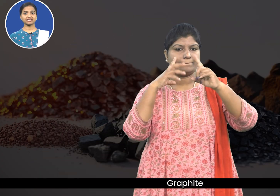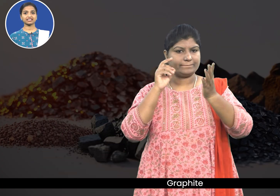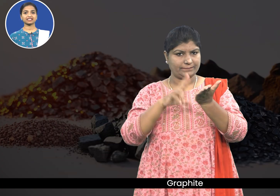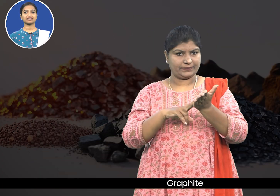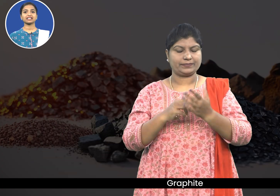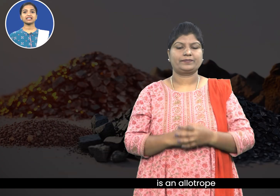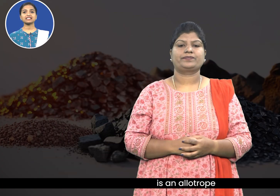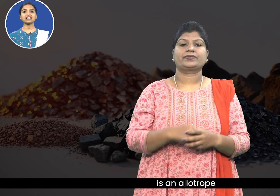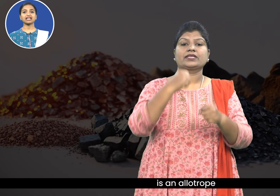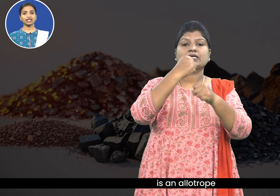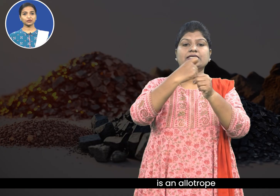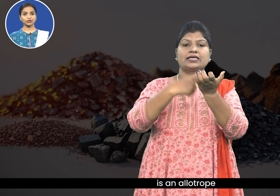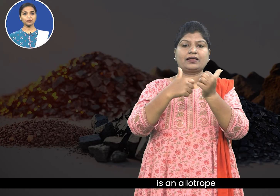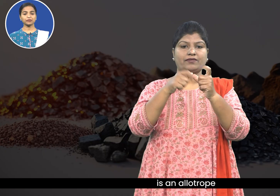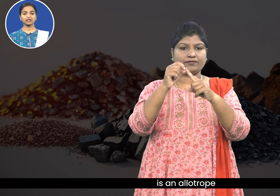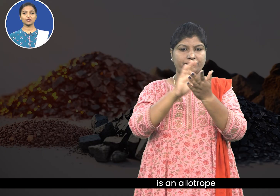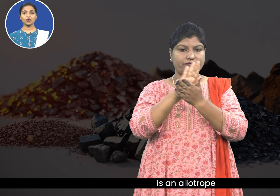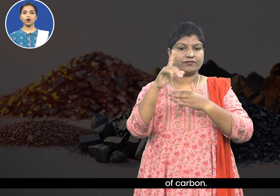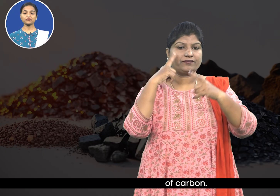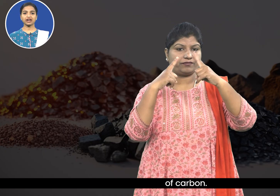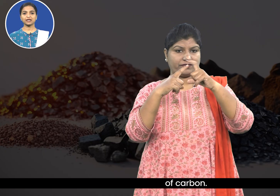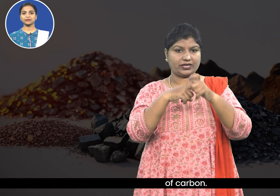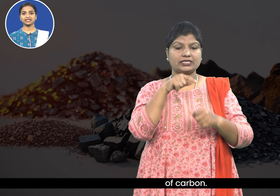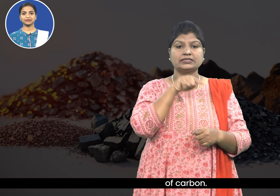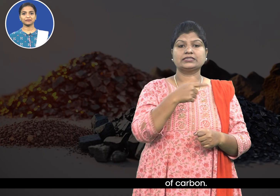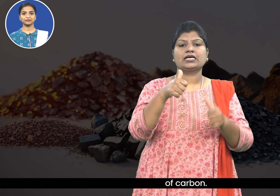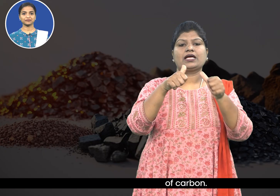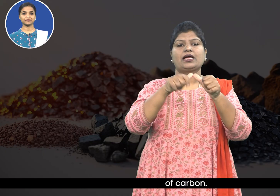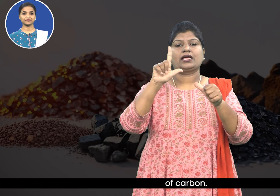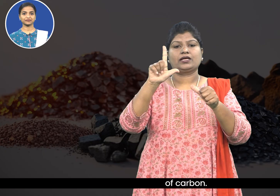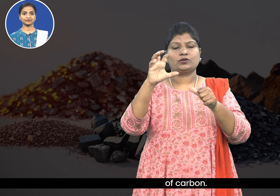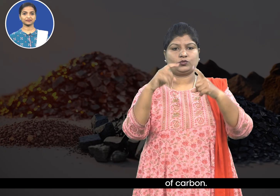Graphite is an allotrope of carbon.